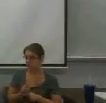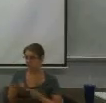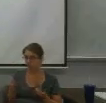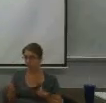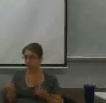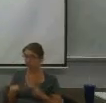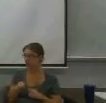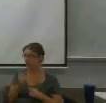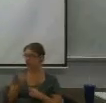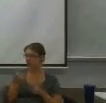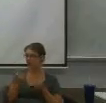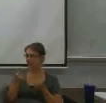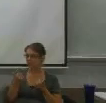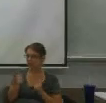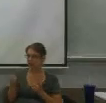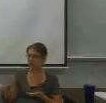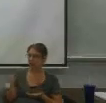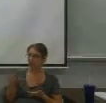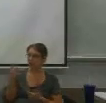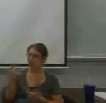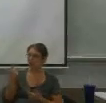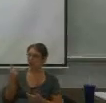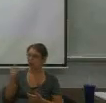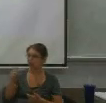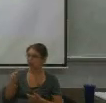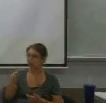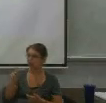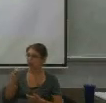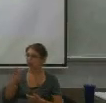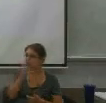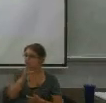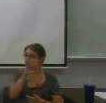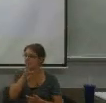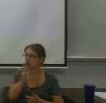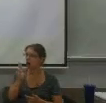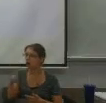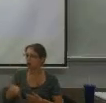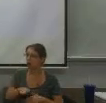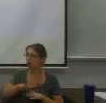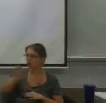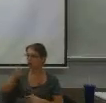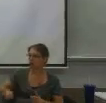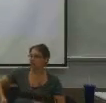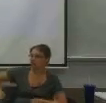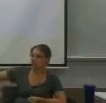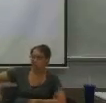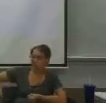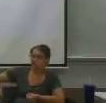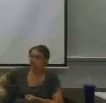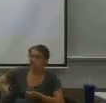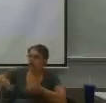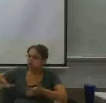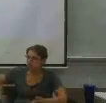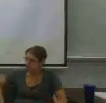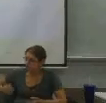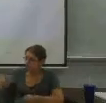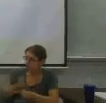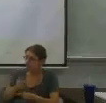And anybody who's tried to carry 5 gallons of water up a hill knows how heavy water is, right? It's very dense.